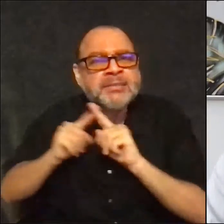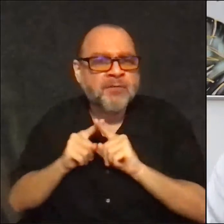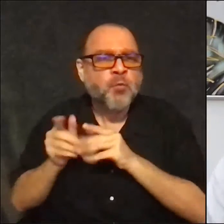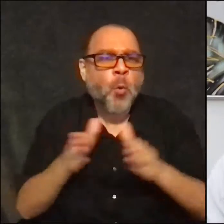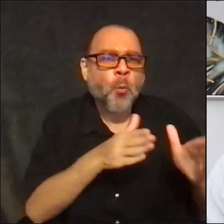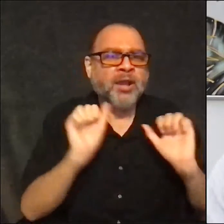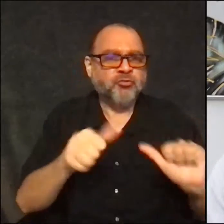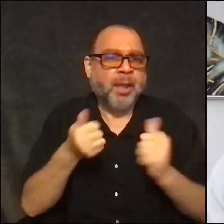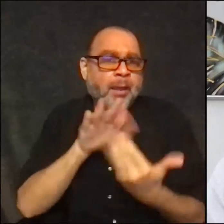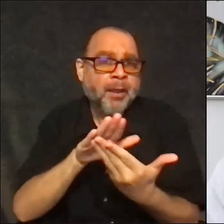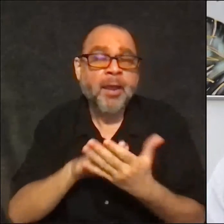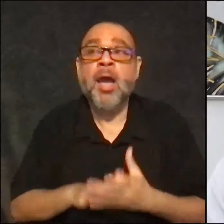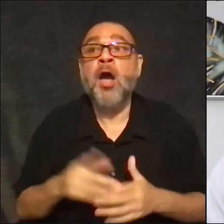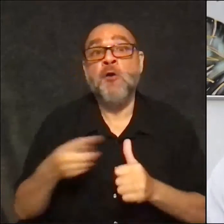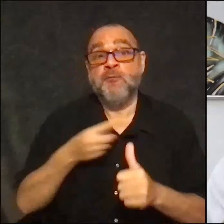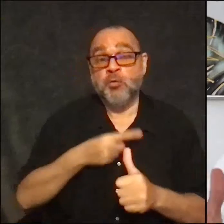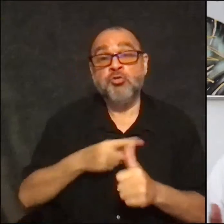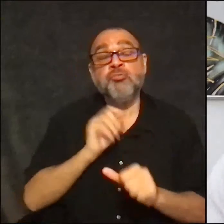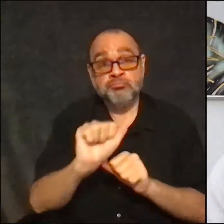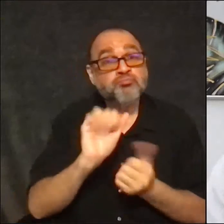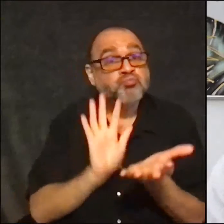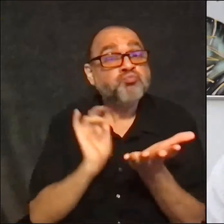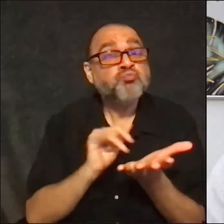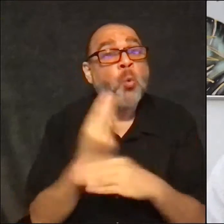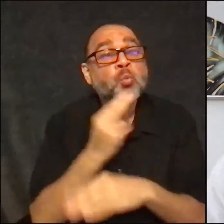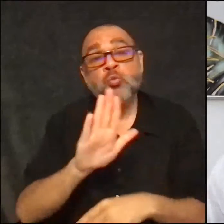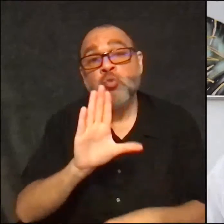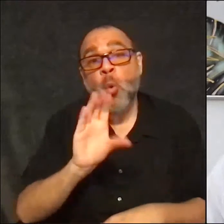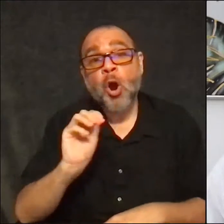going to tap into your company's EAP. You can talk to HR